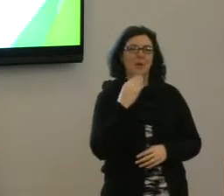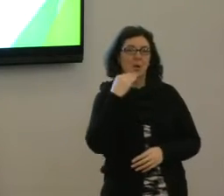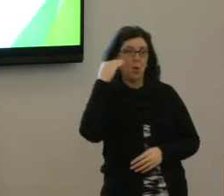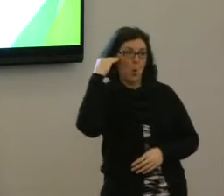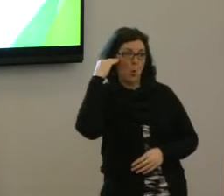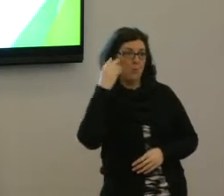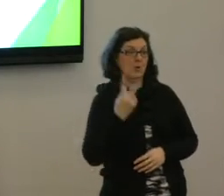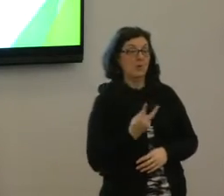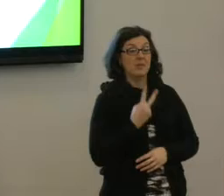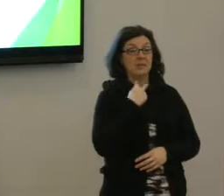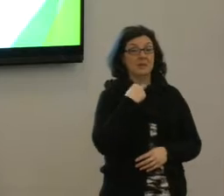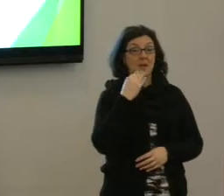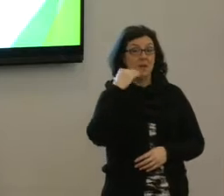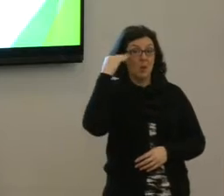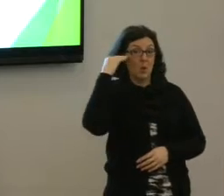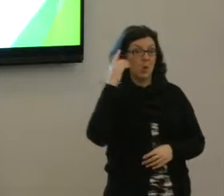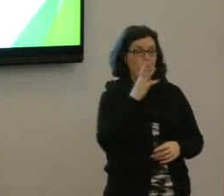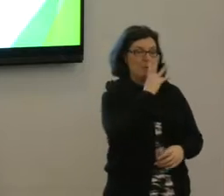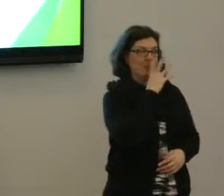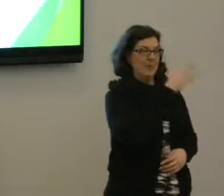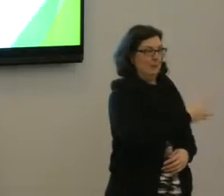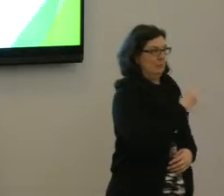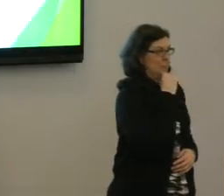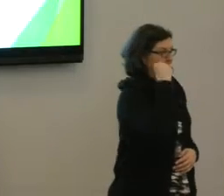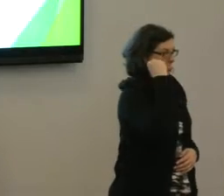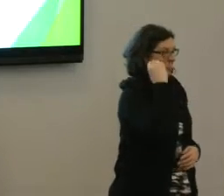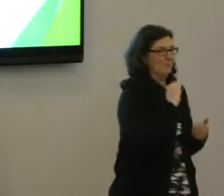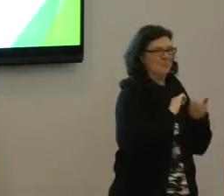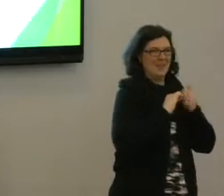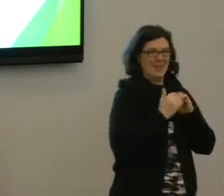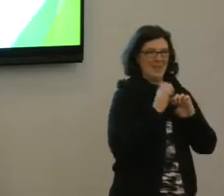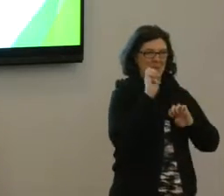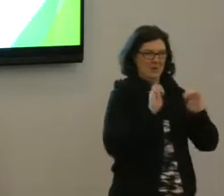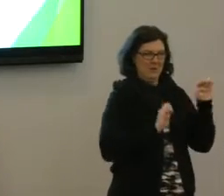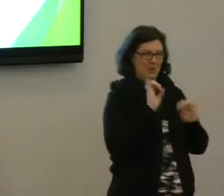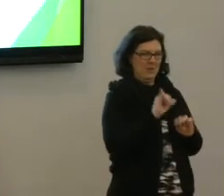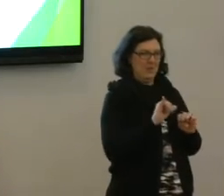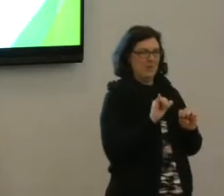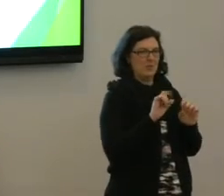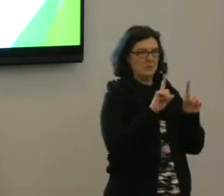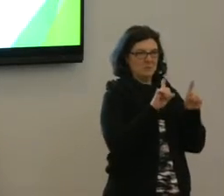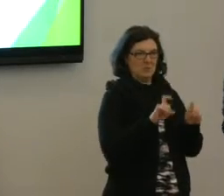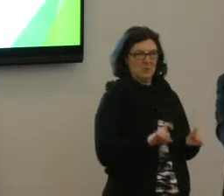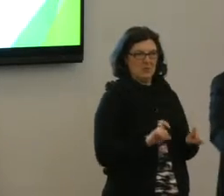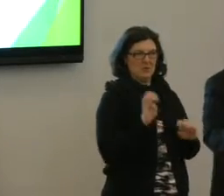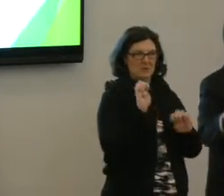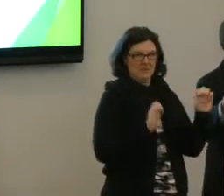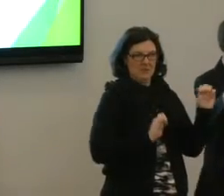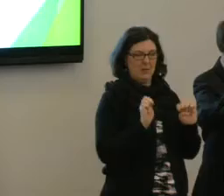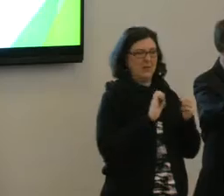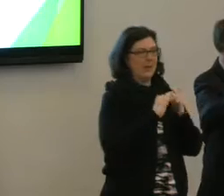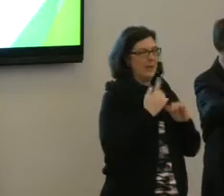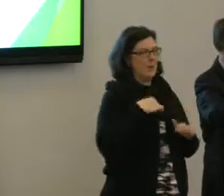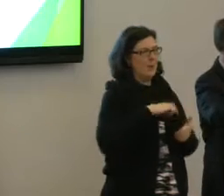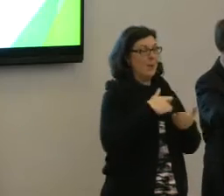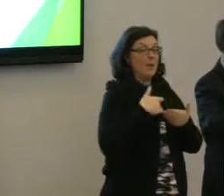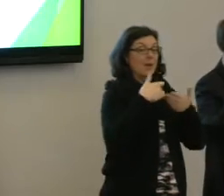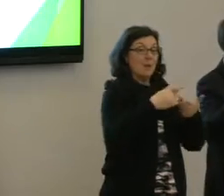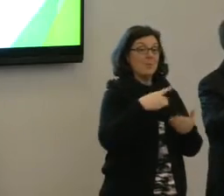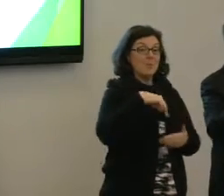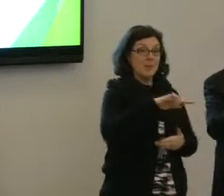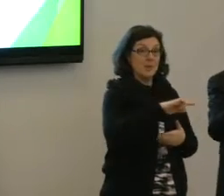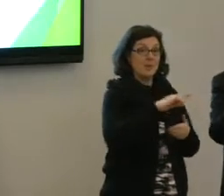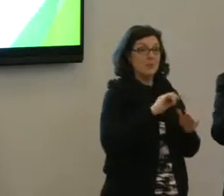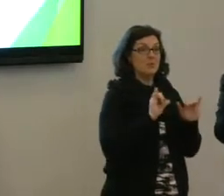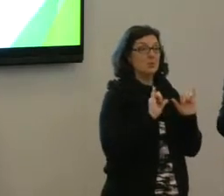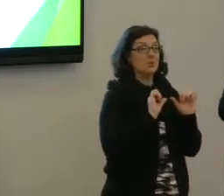out? How do we begin to look at that and look at those kinds of questions about how do we help them to stay part